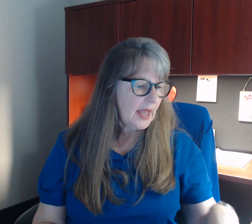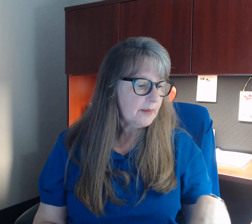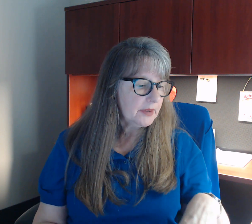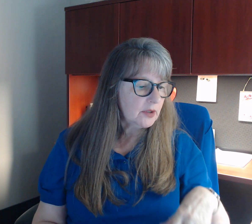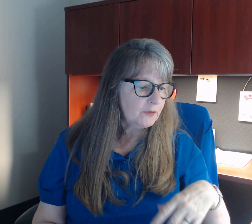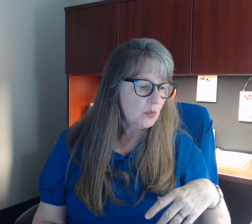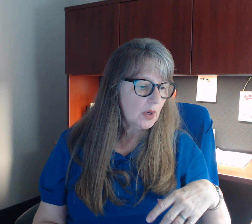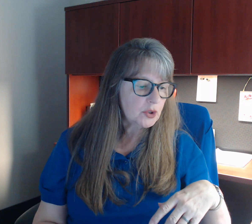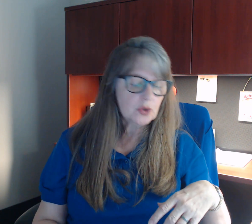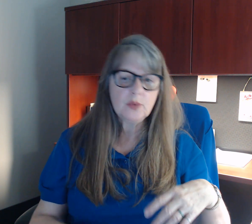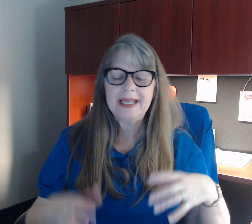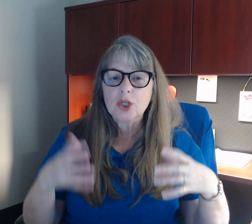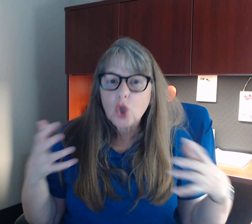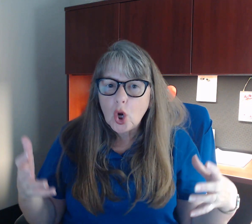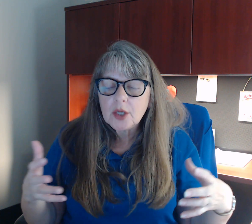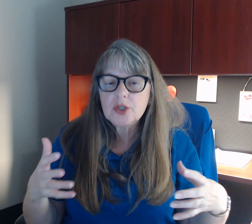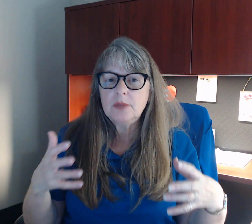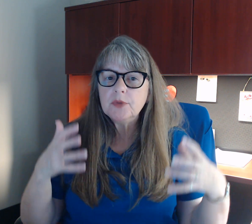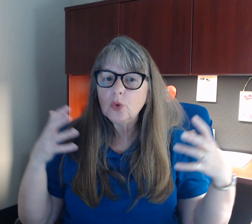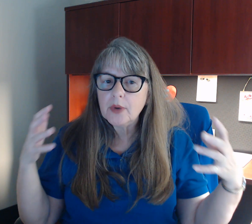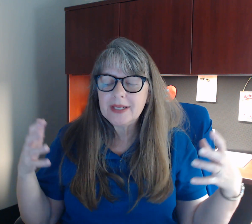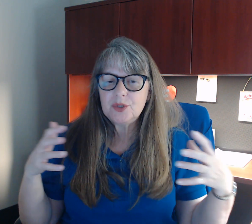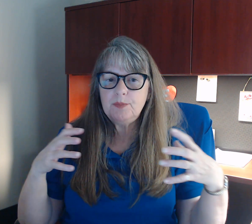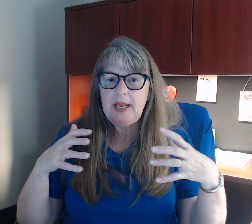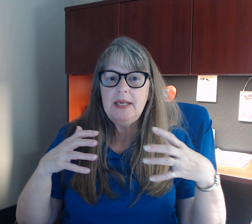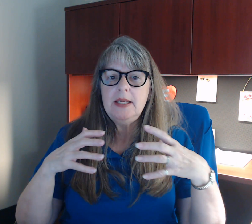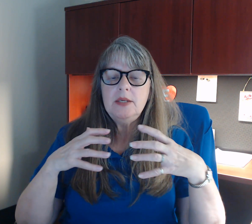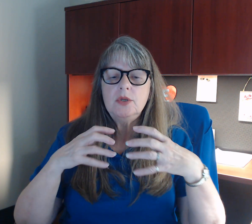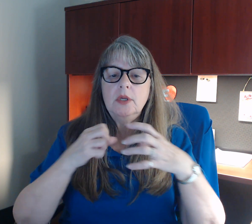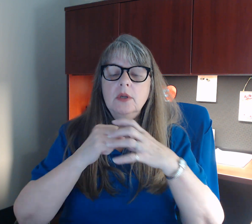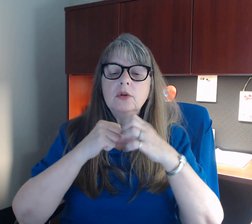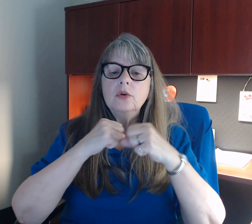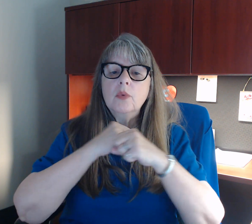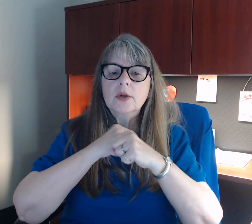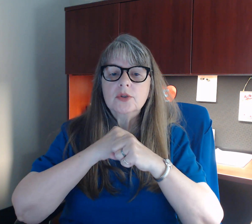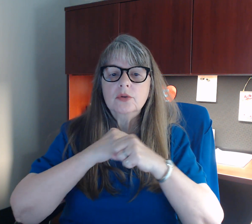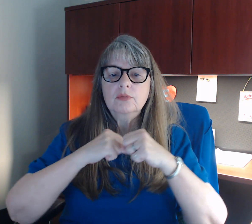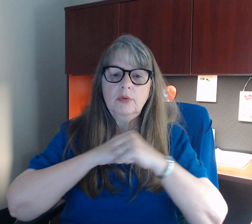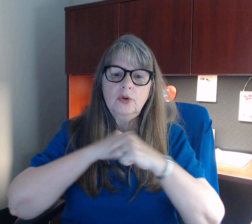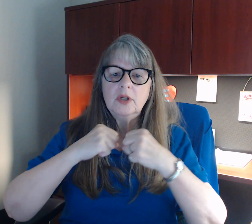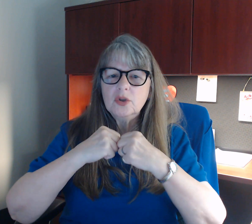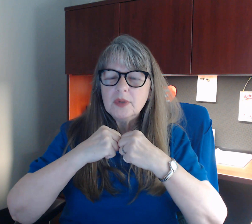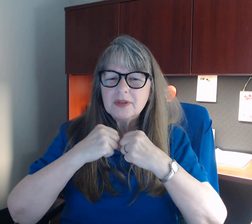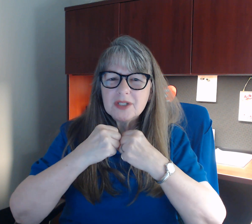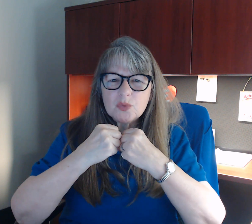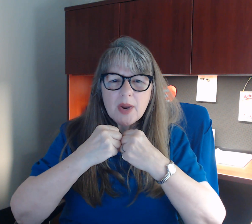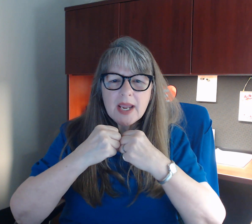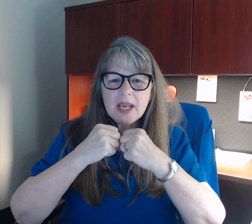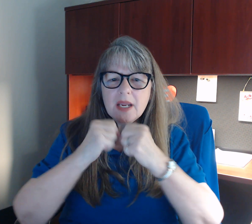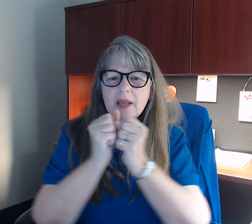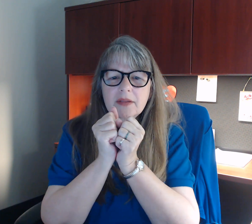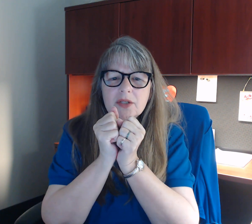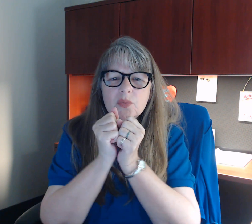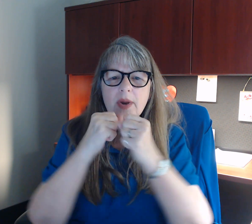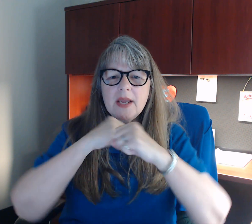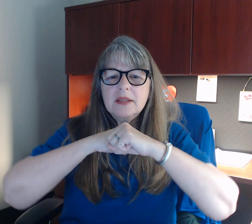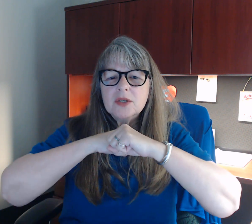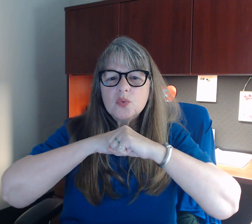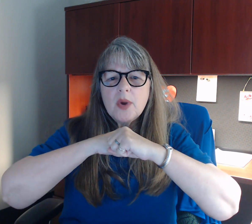But if you want to enlarge something or expand it, you could do it this way, this way, this way, but